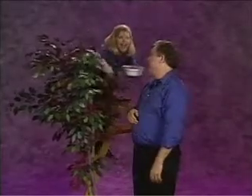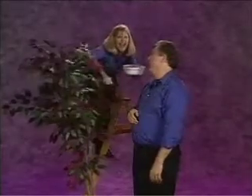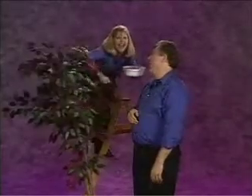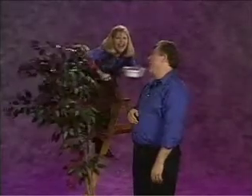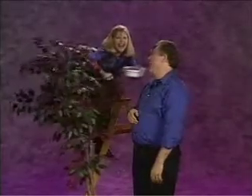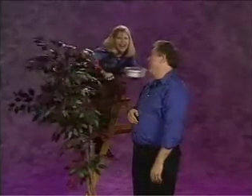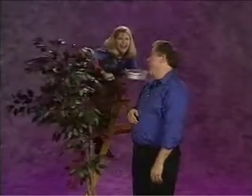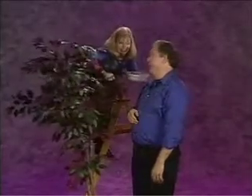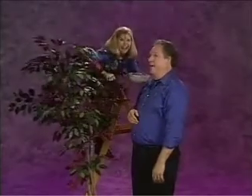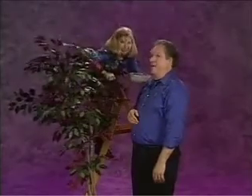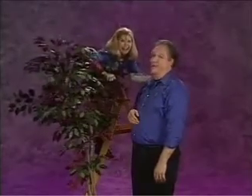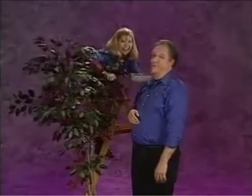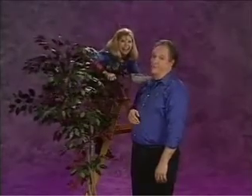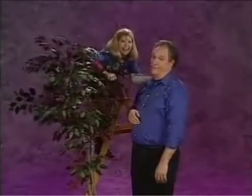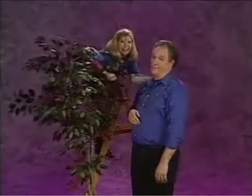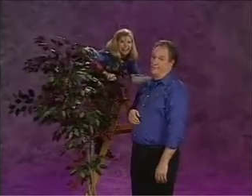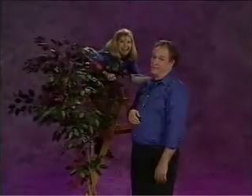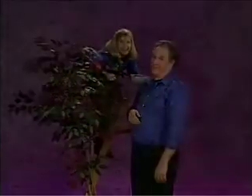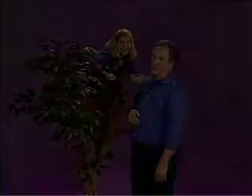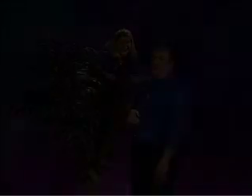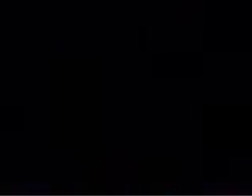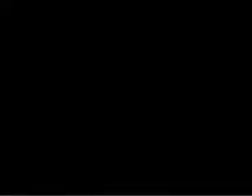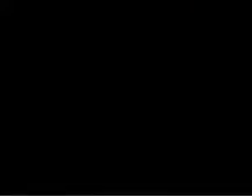You're good.